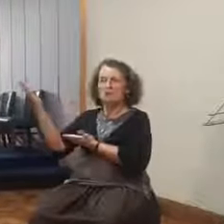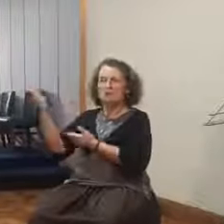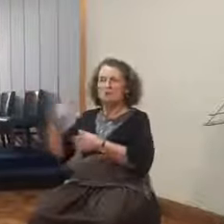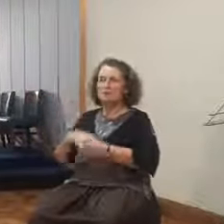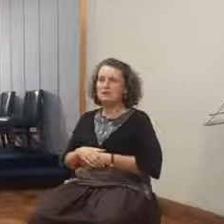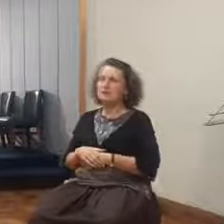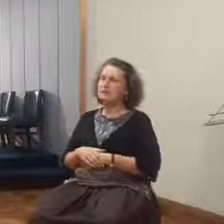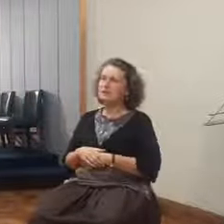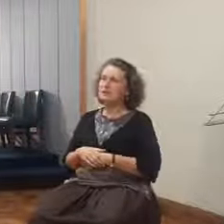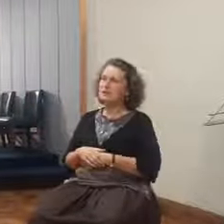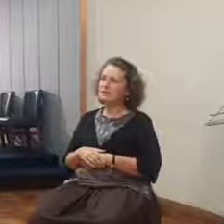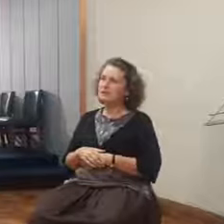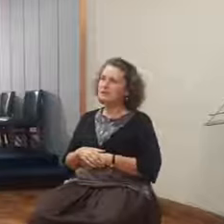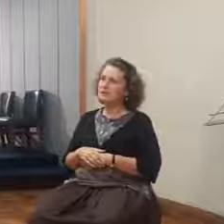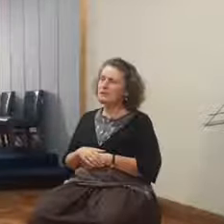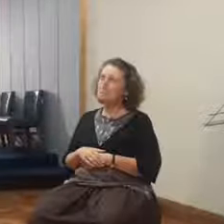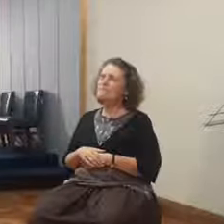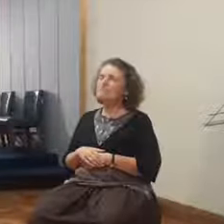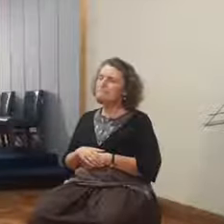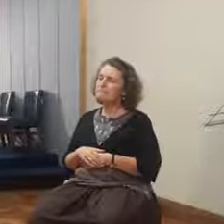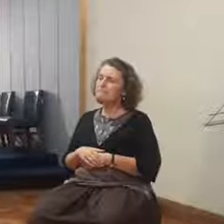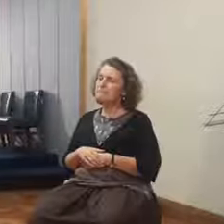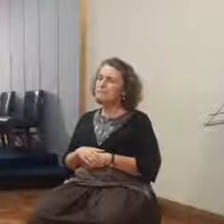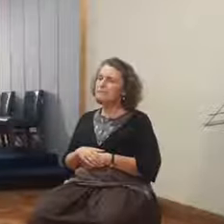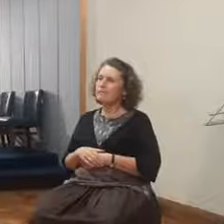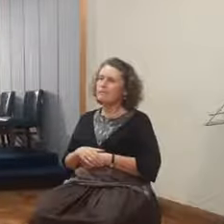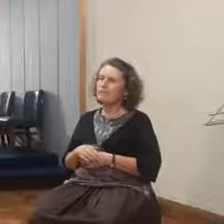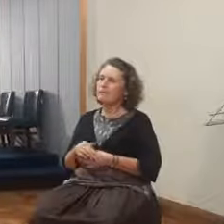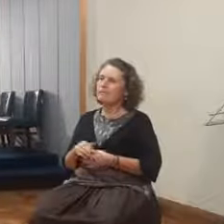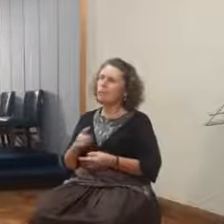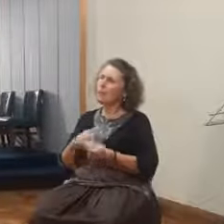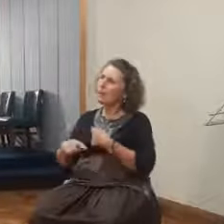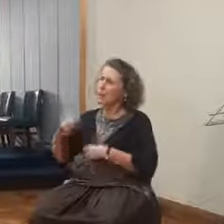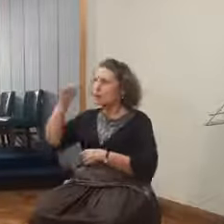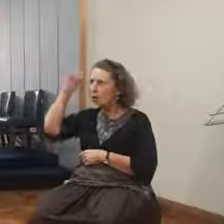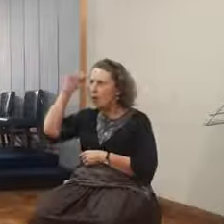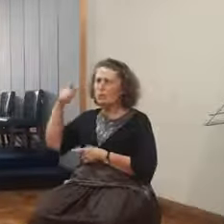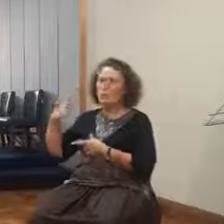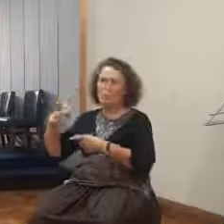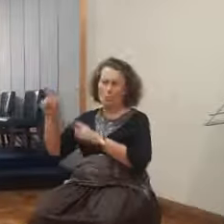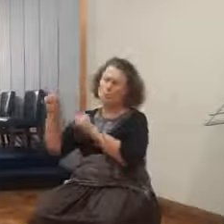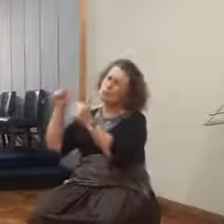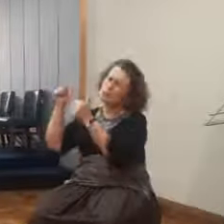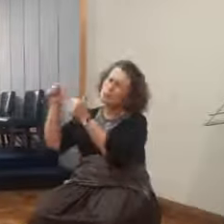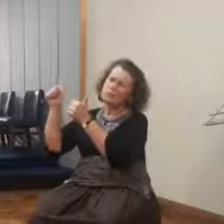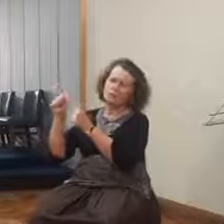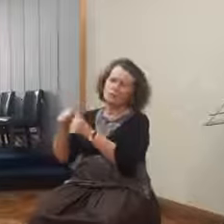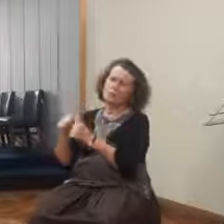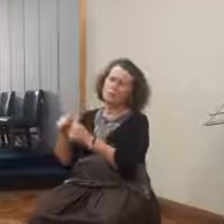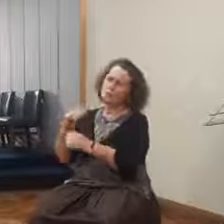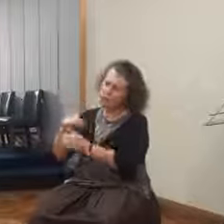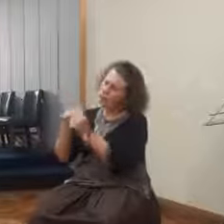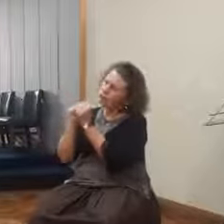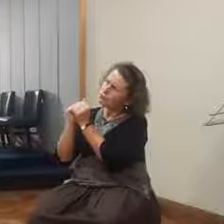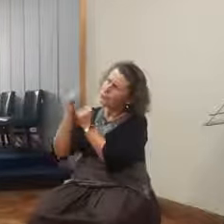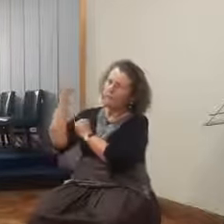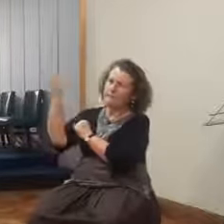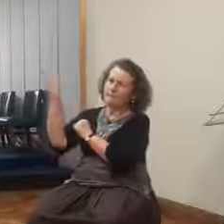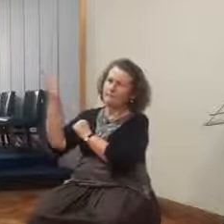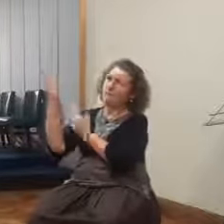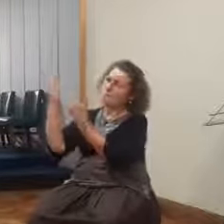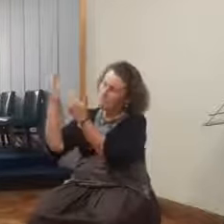all the attributes of God and the goodness of God which we have in our hearts and our minds and our appreciation. And we thank God afresh for